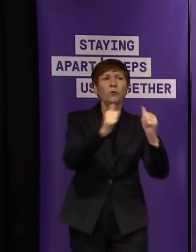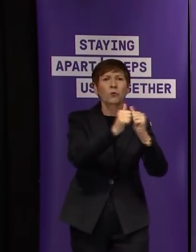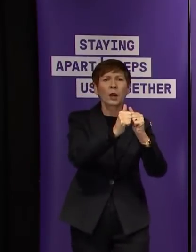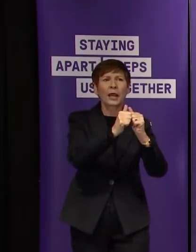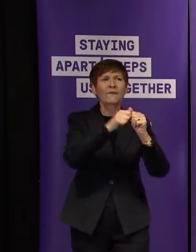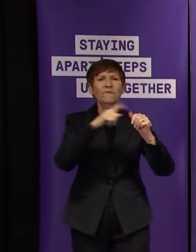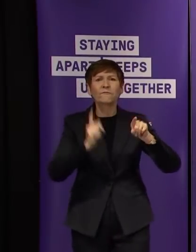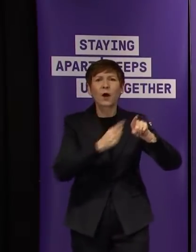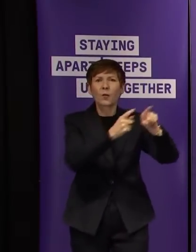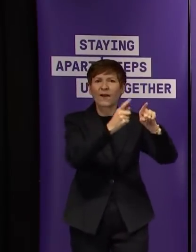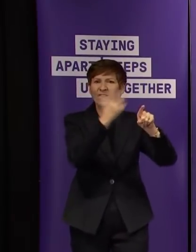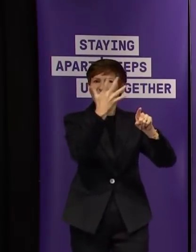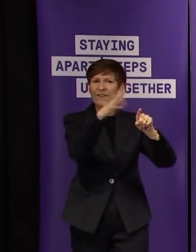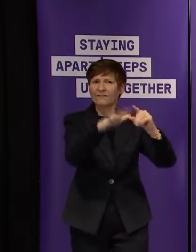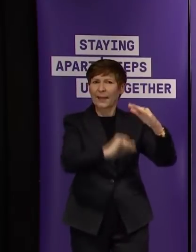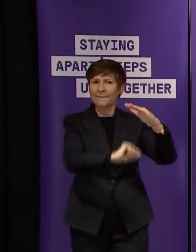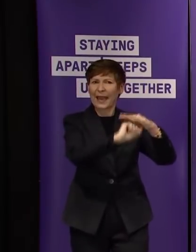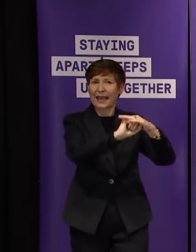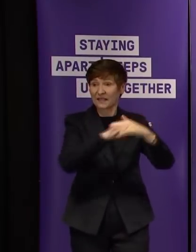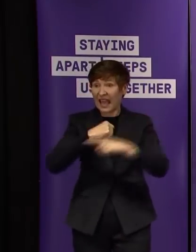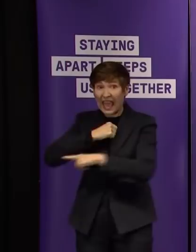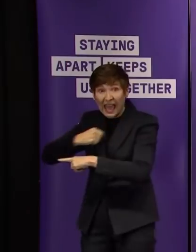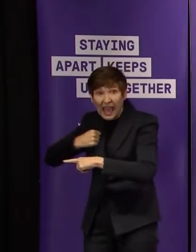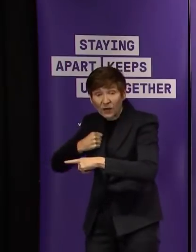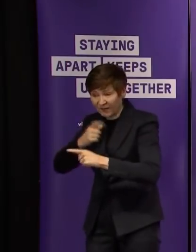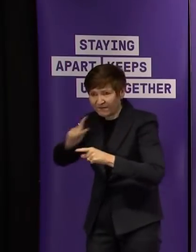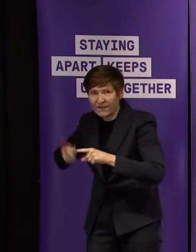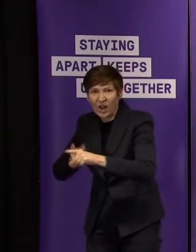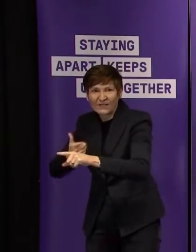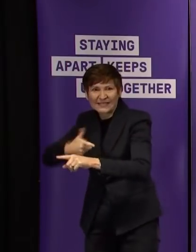confirmed that with the Prime Minister this morning.